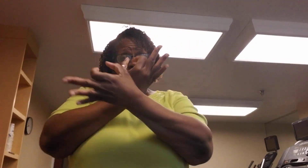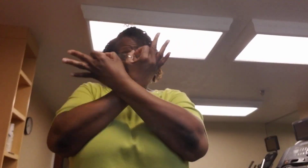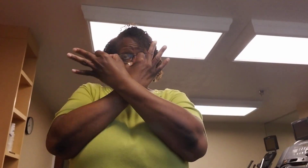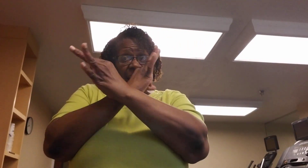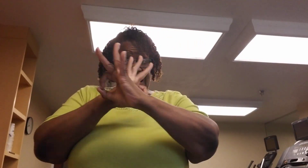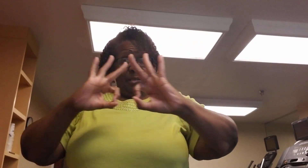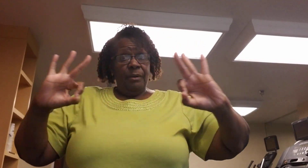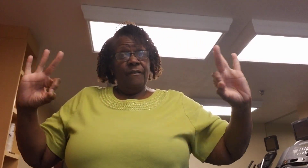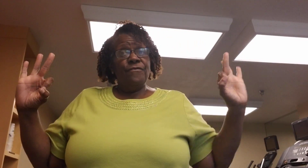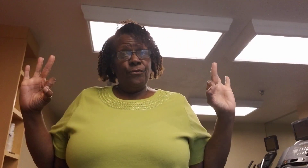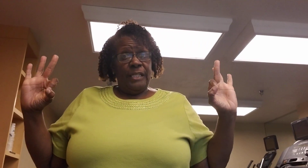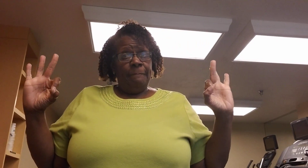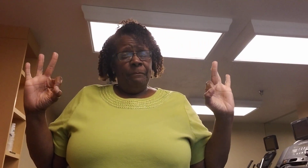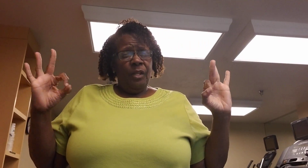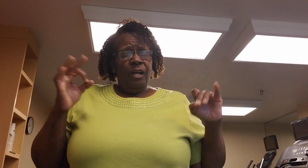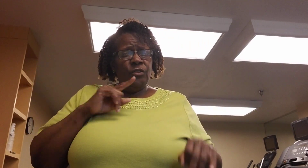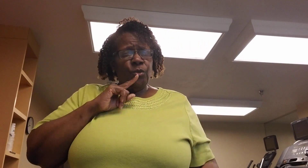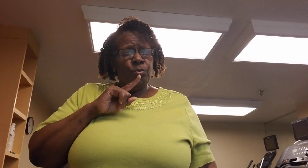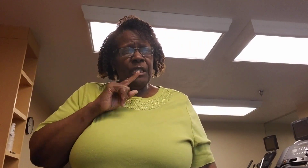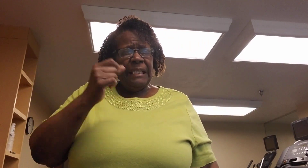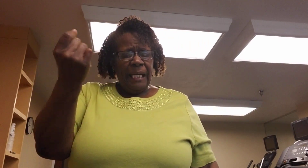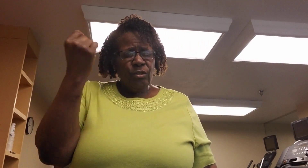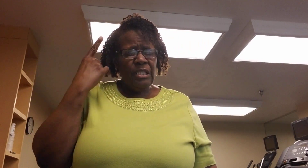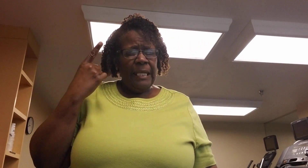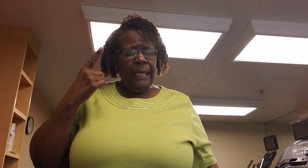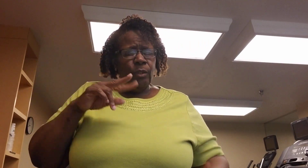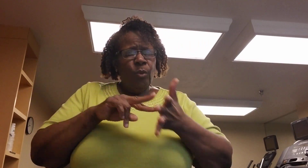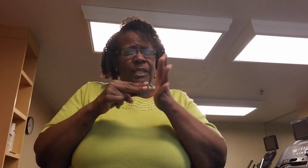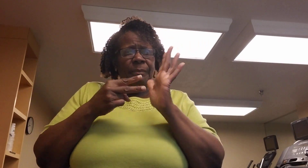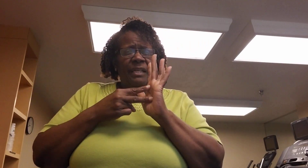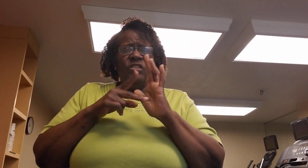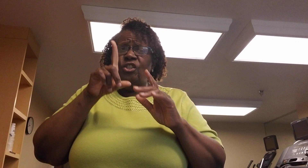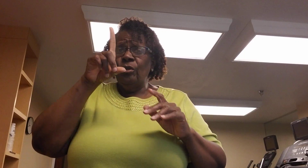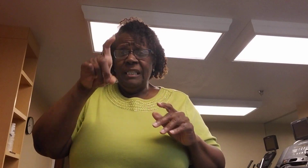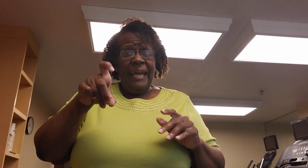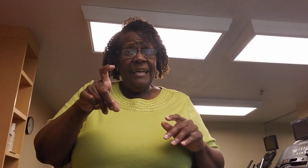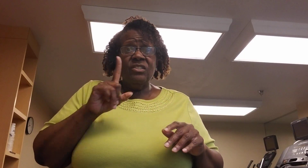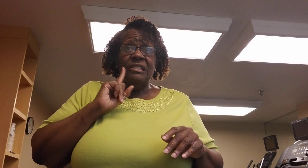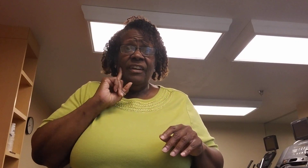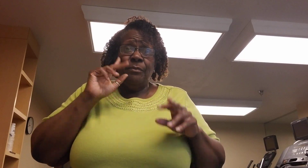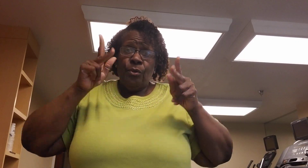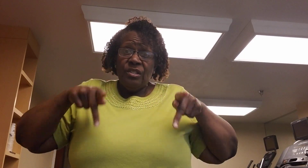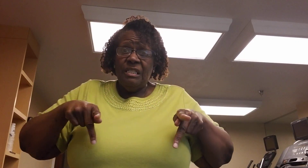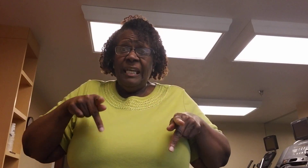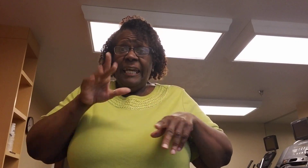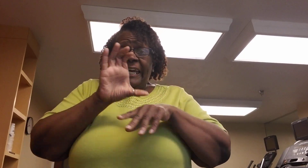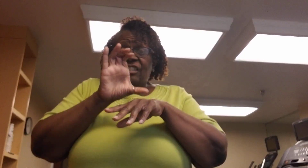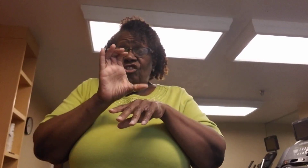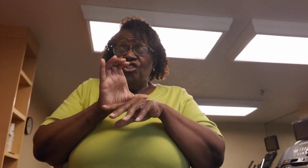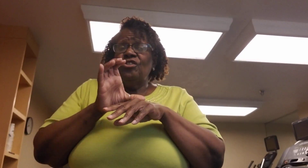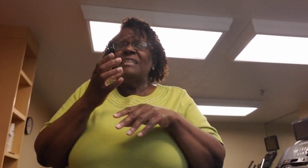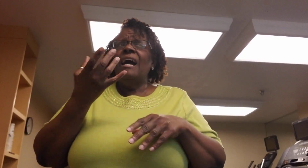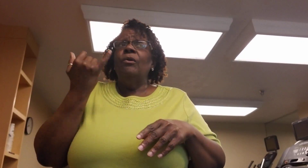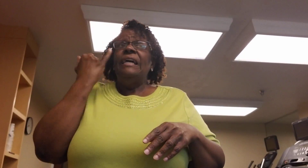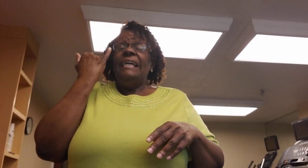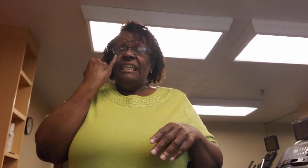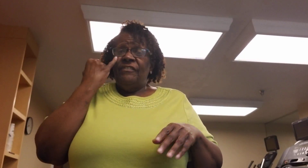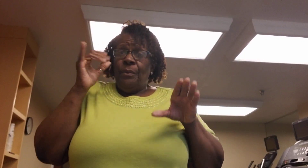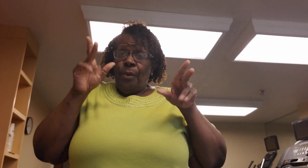this concept of free, to really understand what it means. And you can ask a deaf person at your church. Now, if the